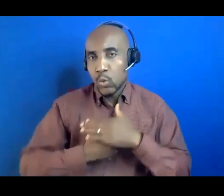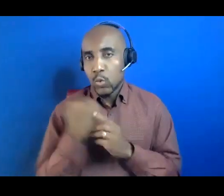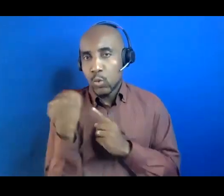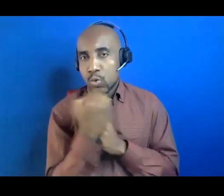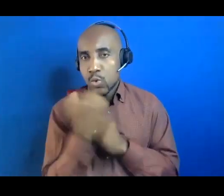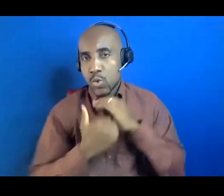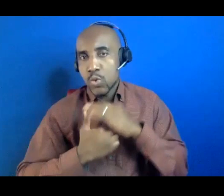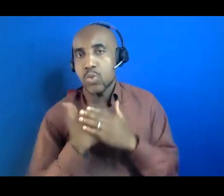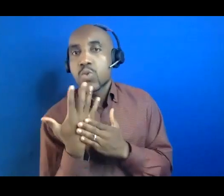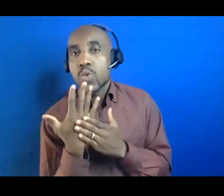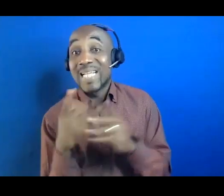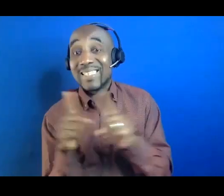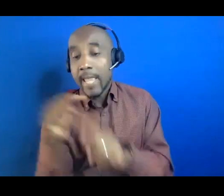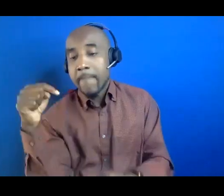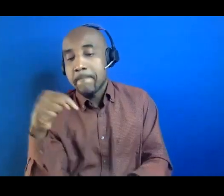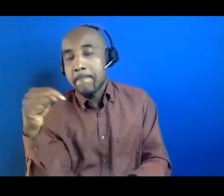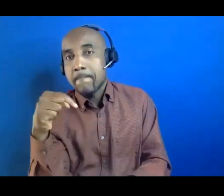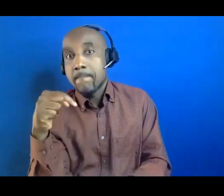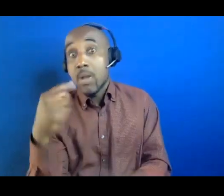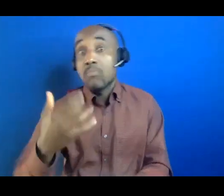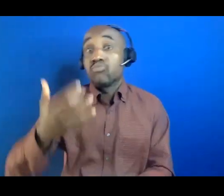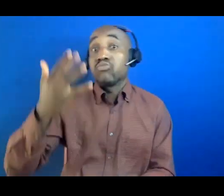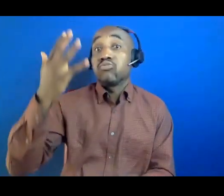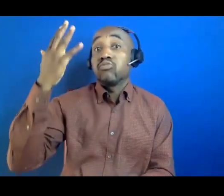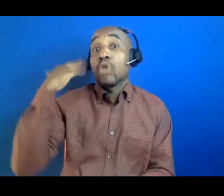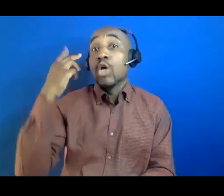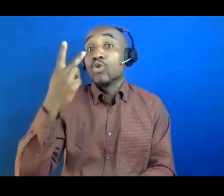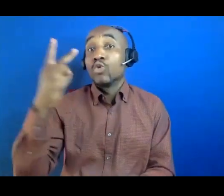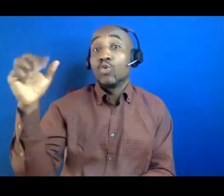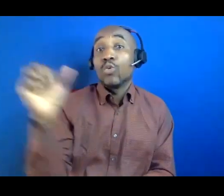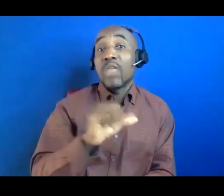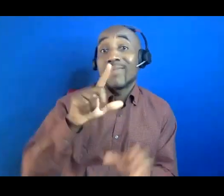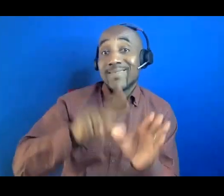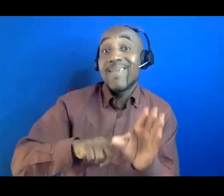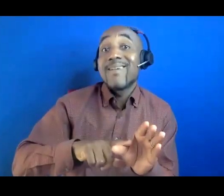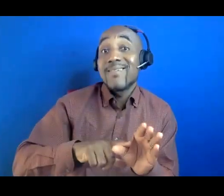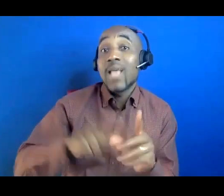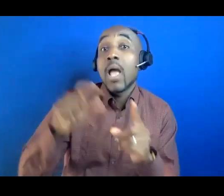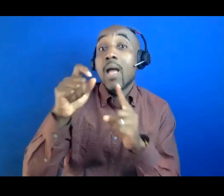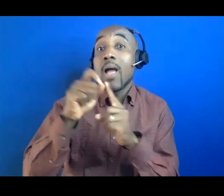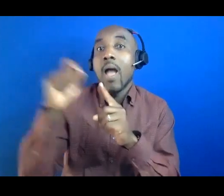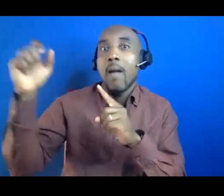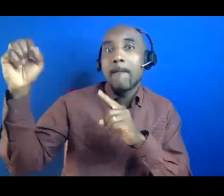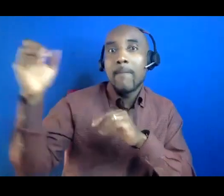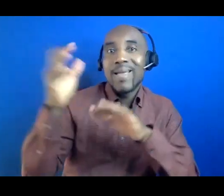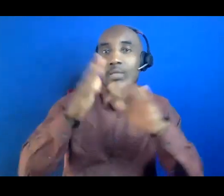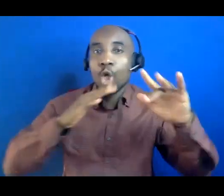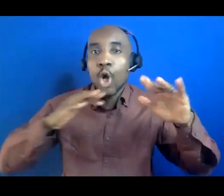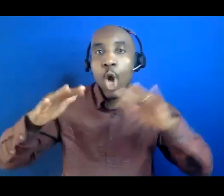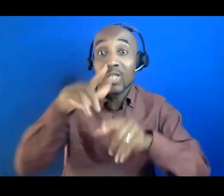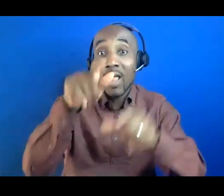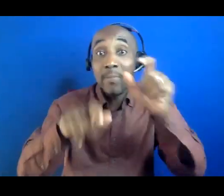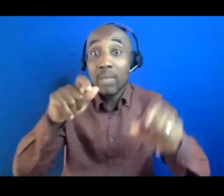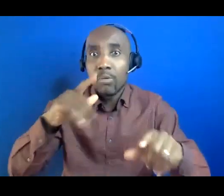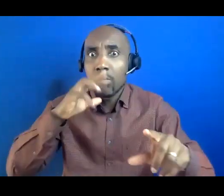The same Holy Spirit that was poured out 2,000 years ago at Pentecost over the people that God